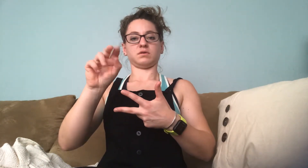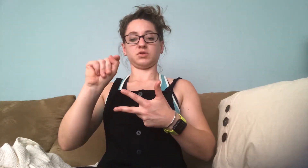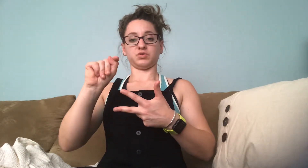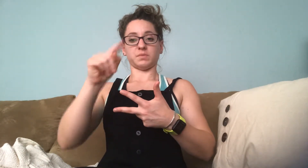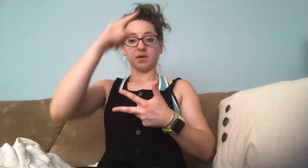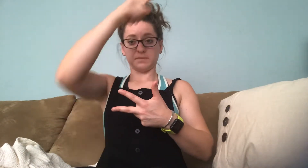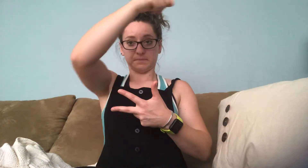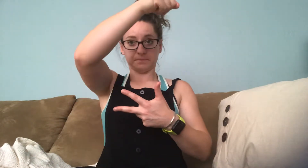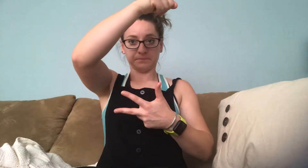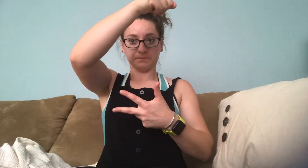in Tremont.